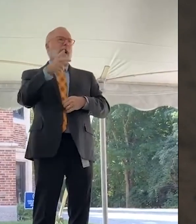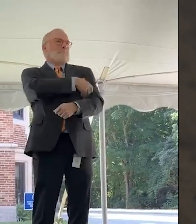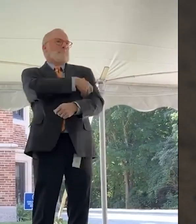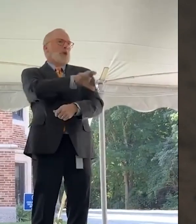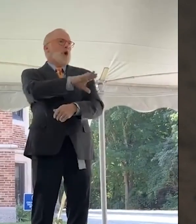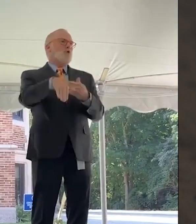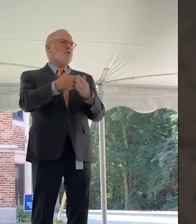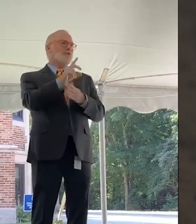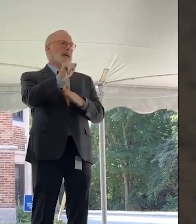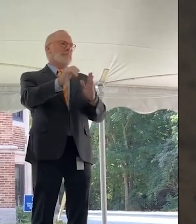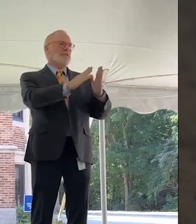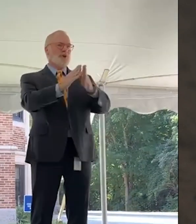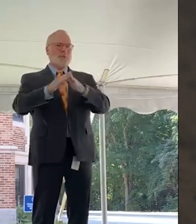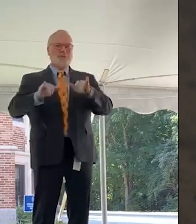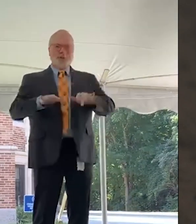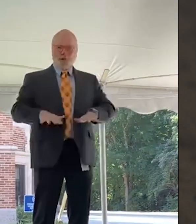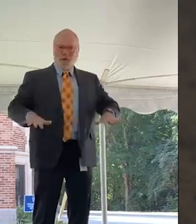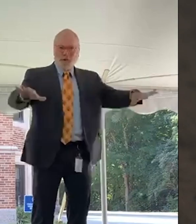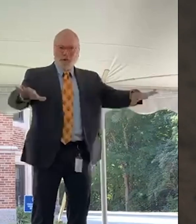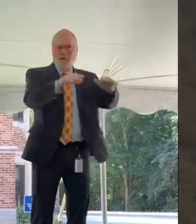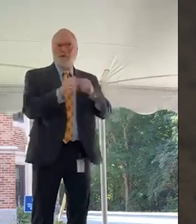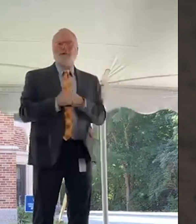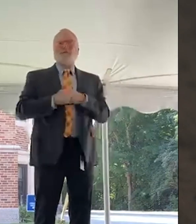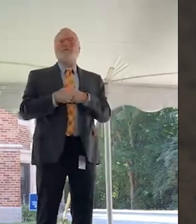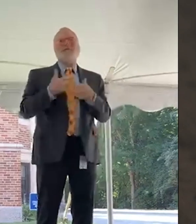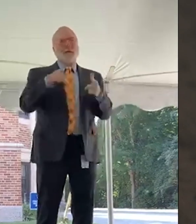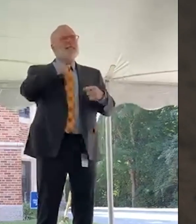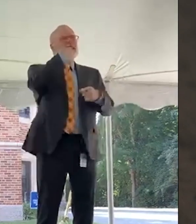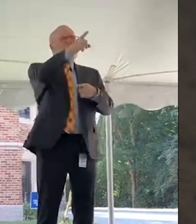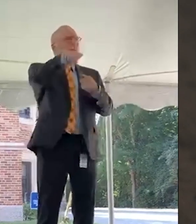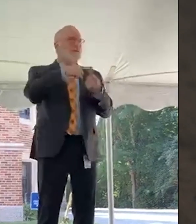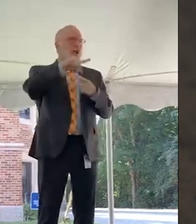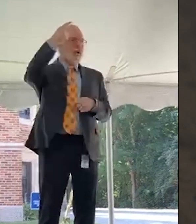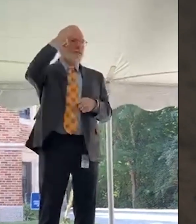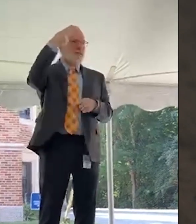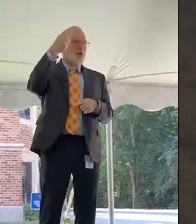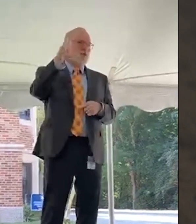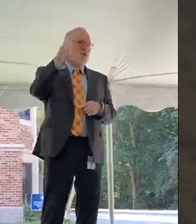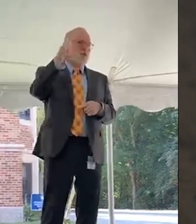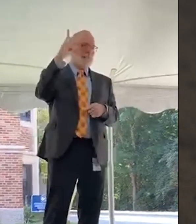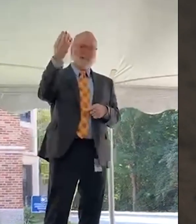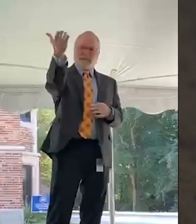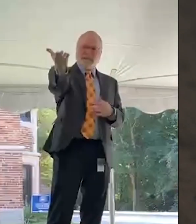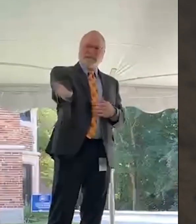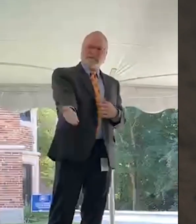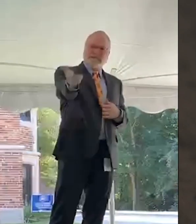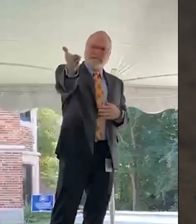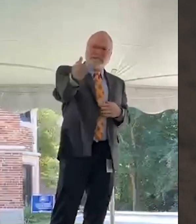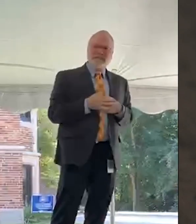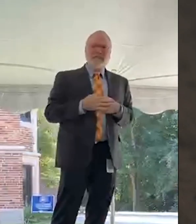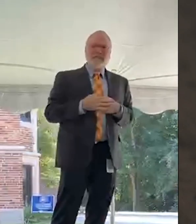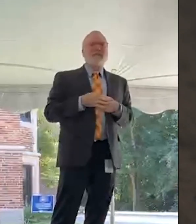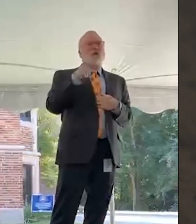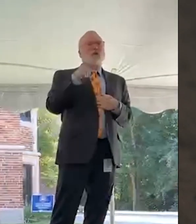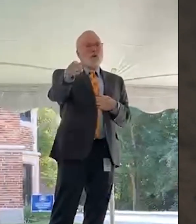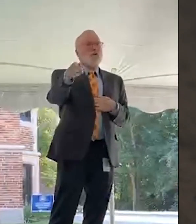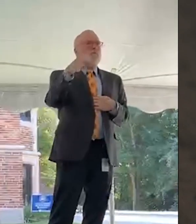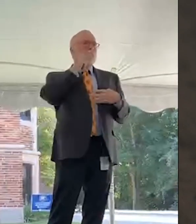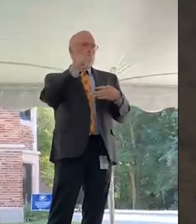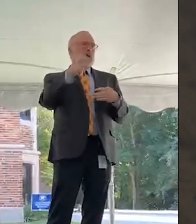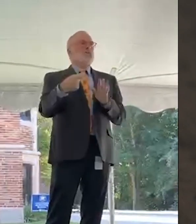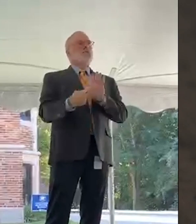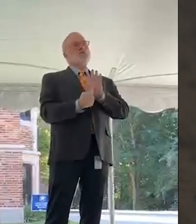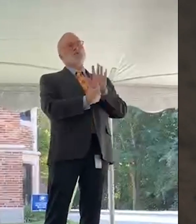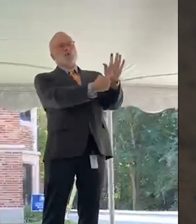phenomenal. It's been empowering to see how the governor has supported our community, and I'd like to share a bit about what